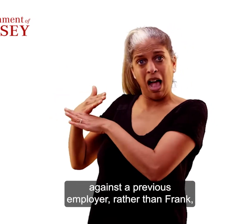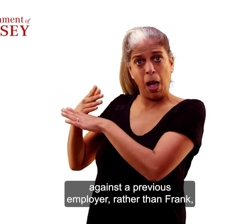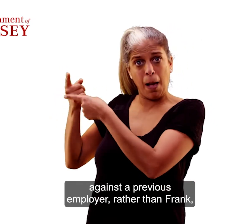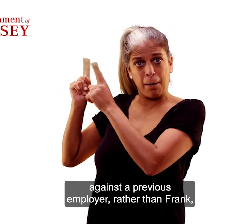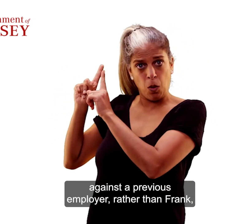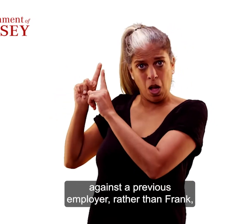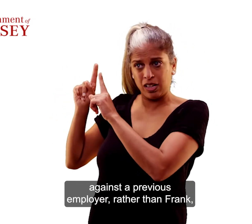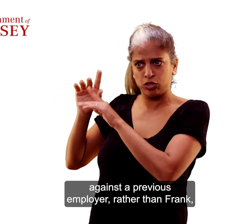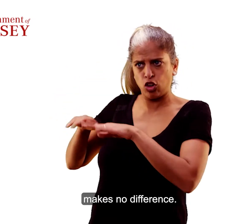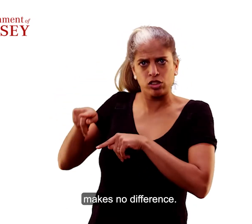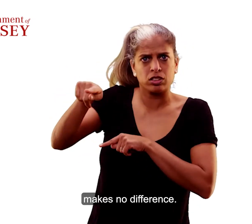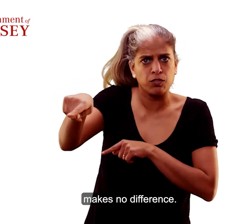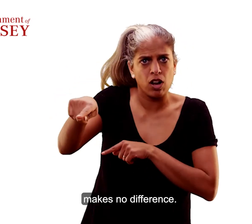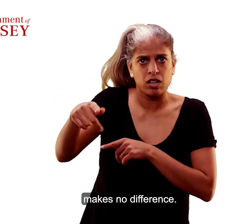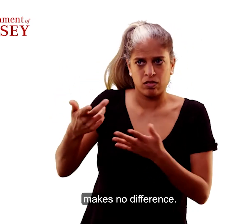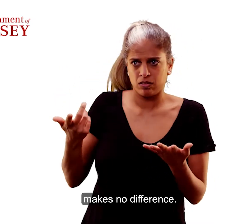rather than Frank makes no difference.